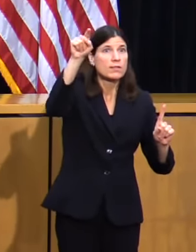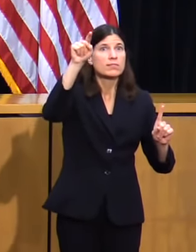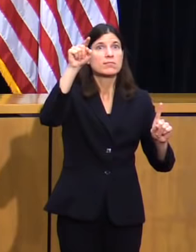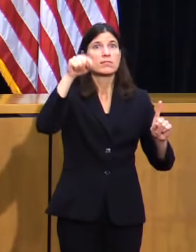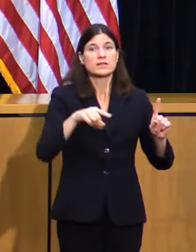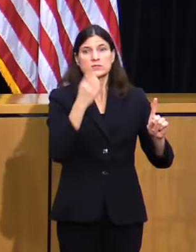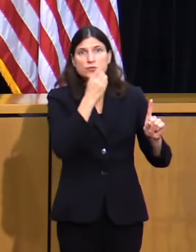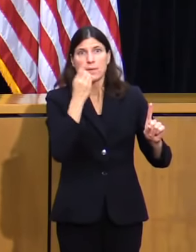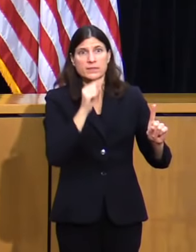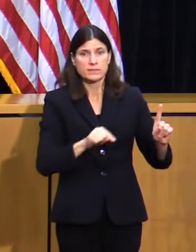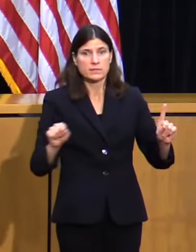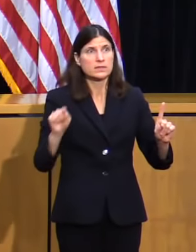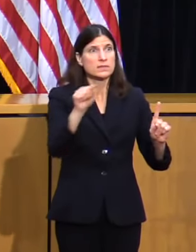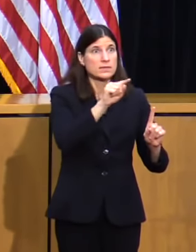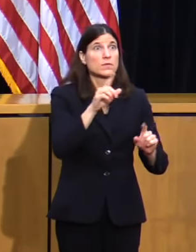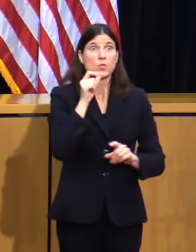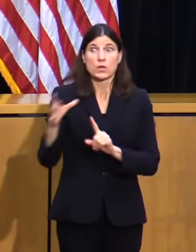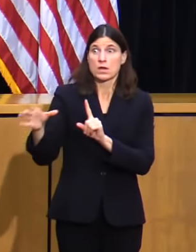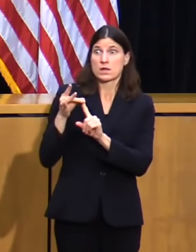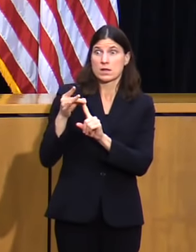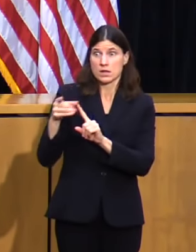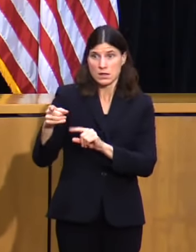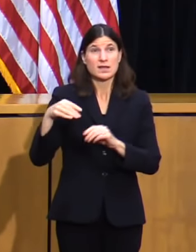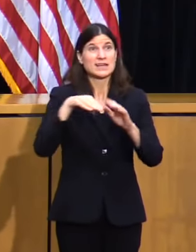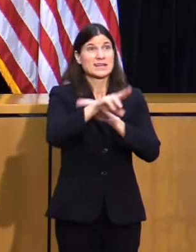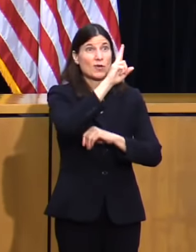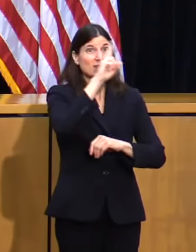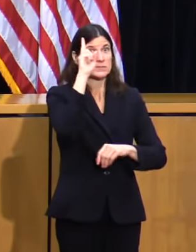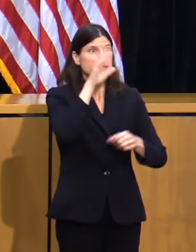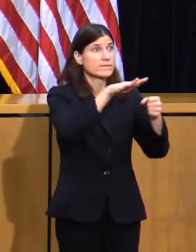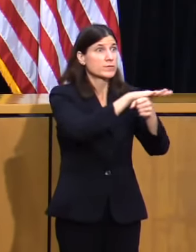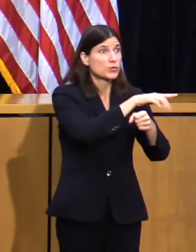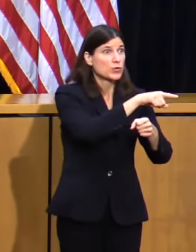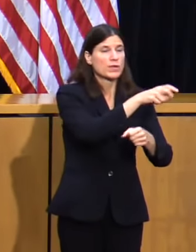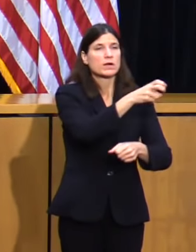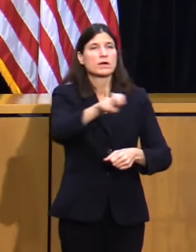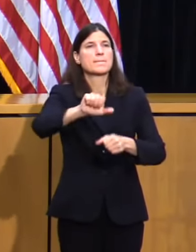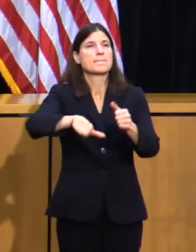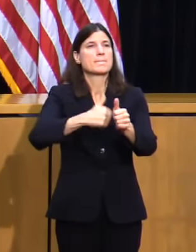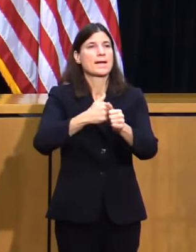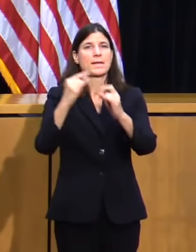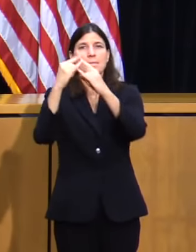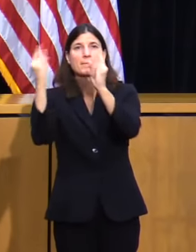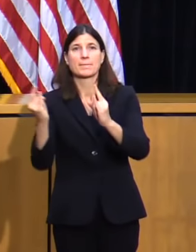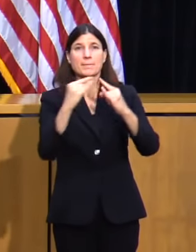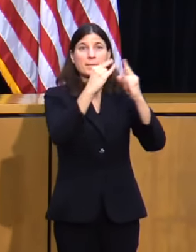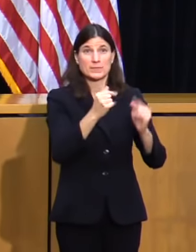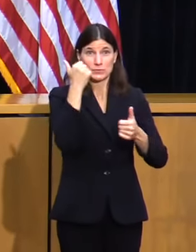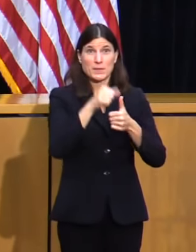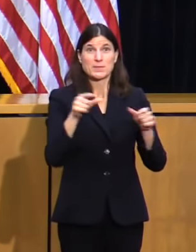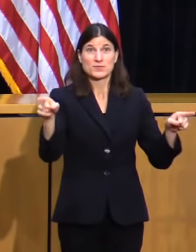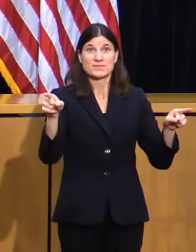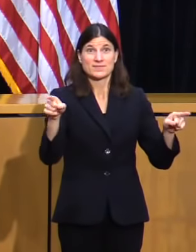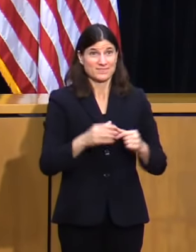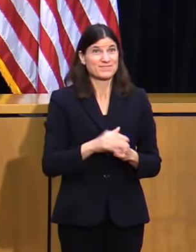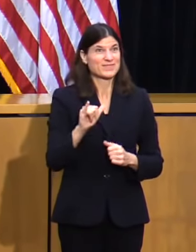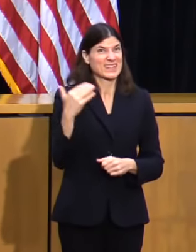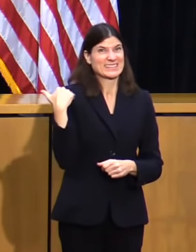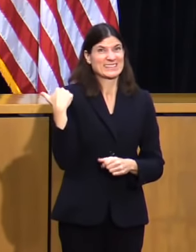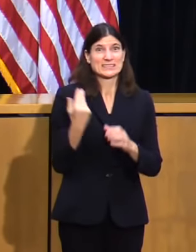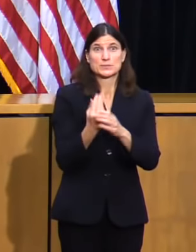in the hospitals. Over 700 patients were served between the sites at the DCU in Worcester and at the Boston